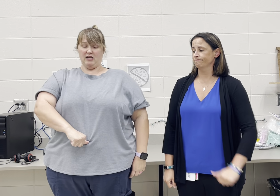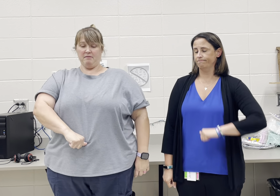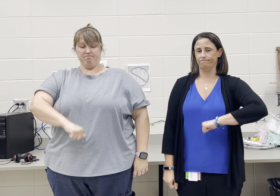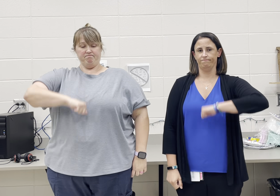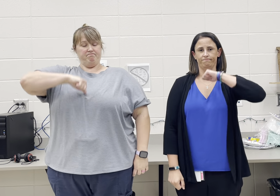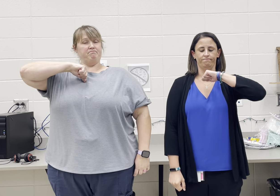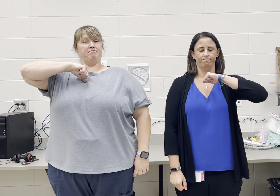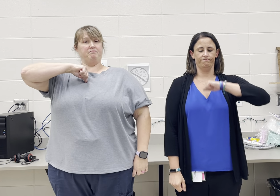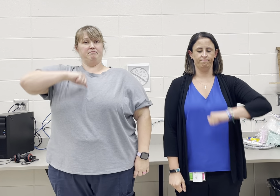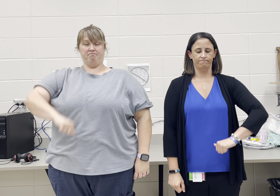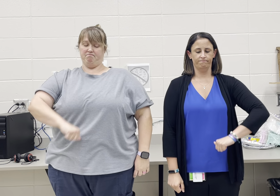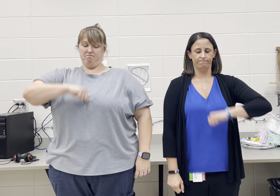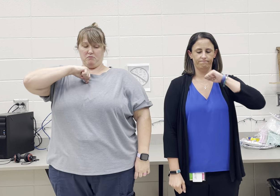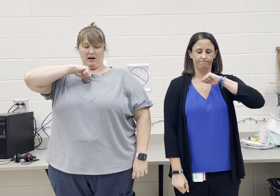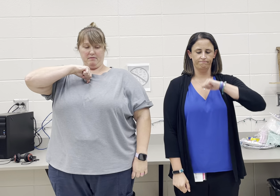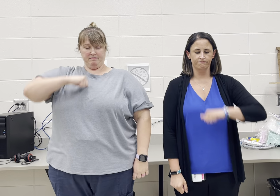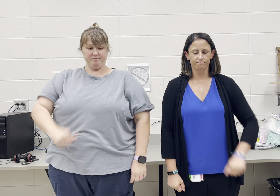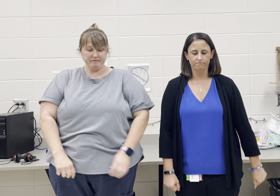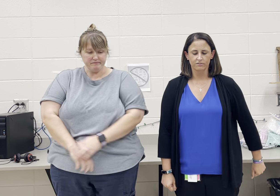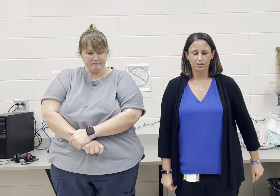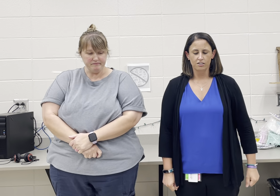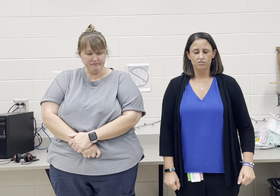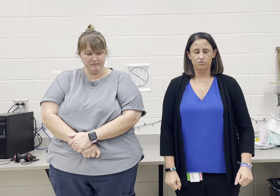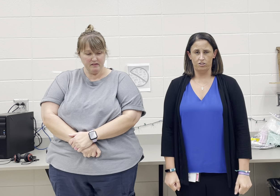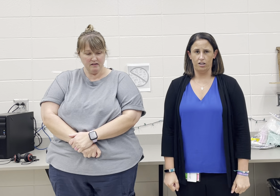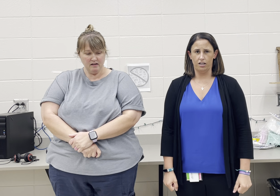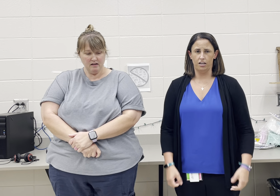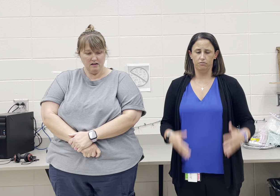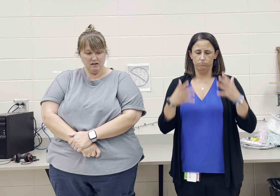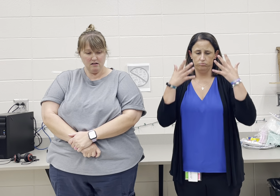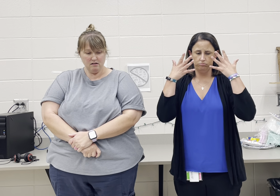handshake. Proud. Sad.